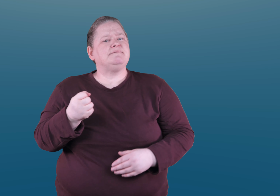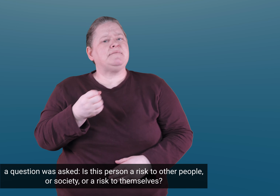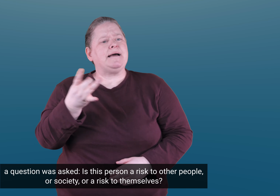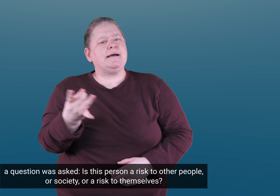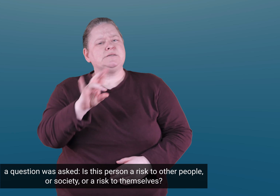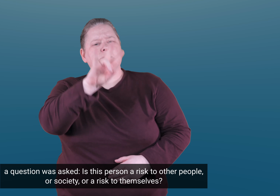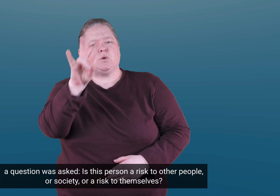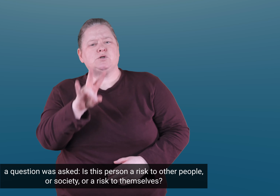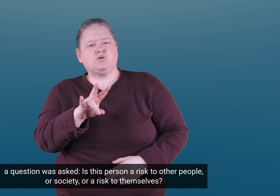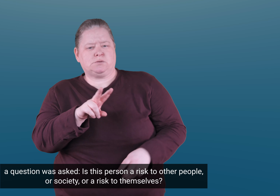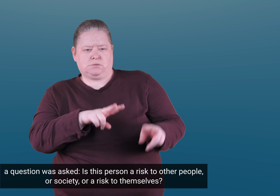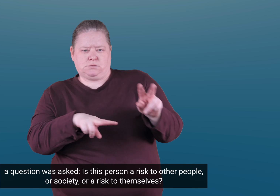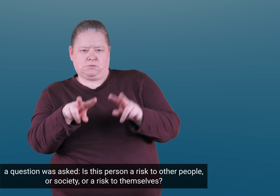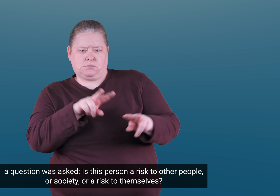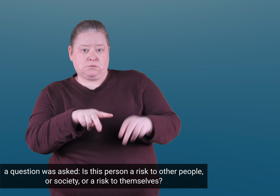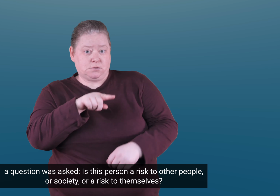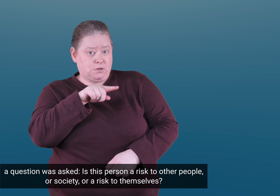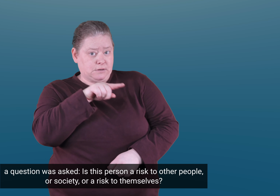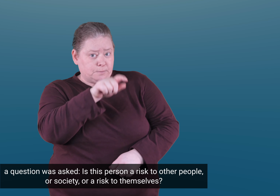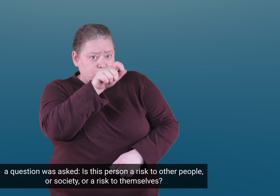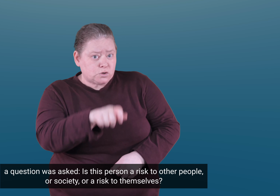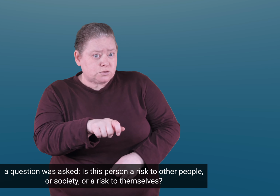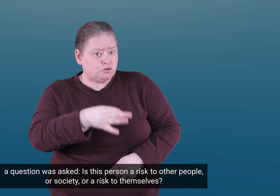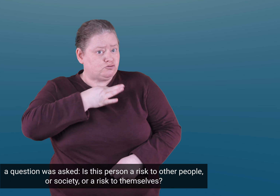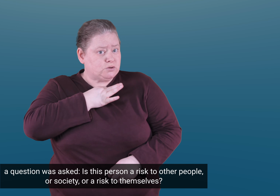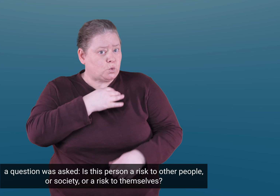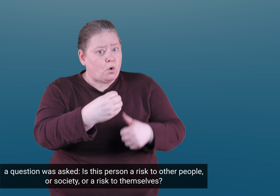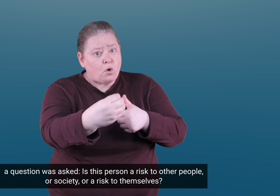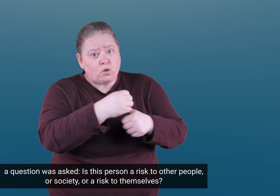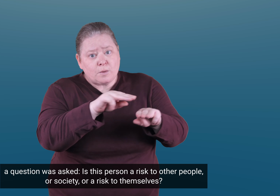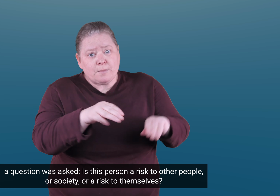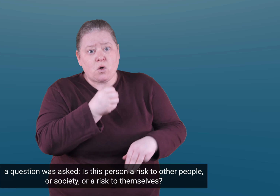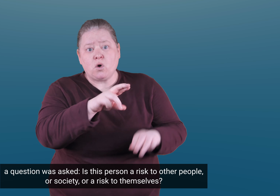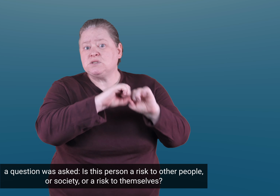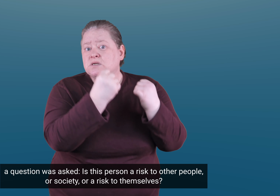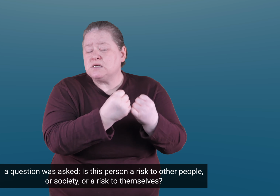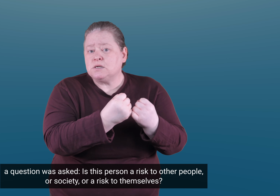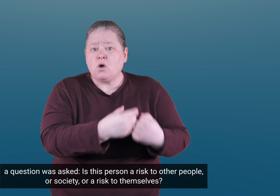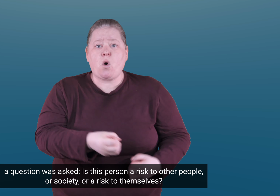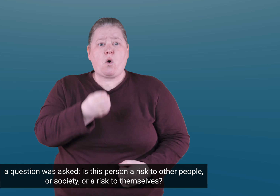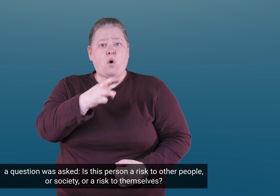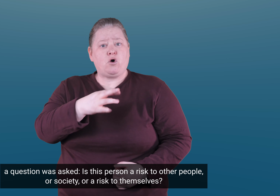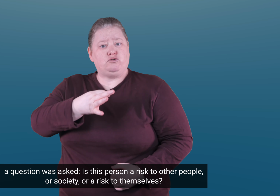a question was asked. Is this person a risk to other people or